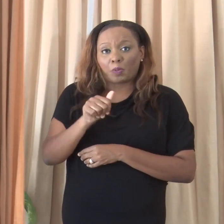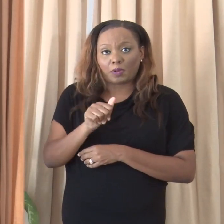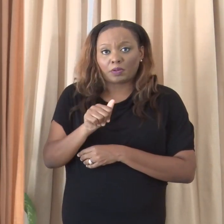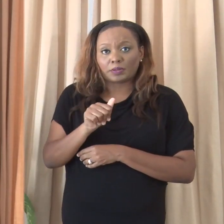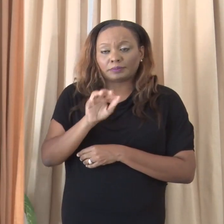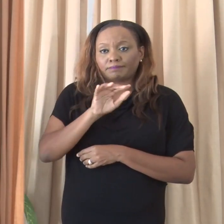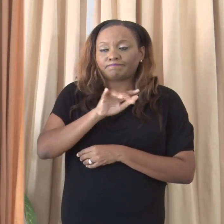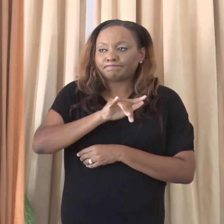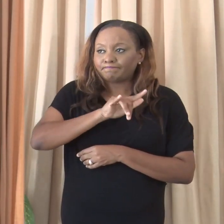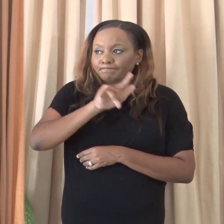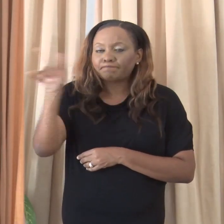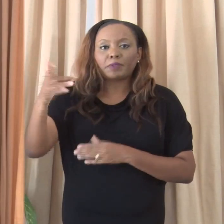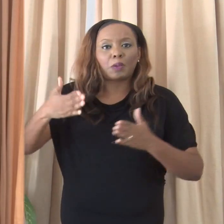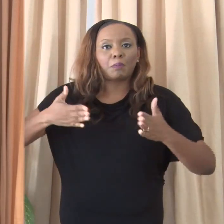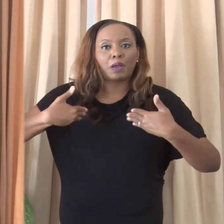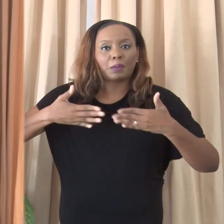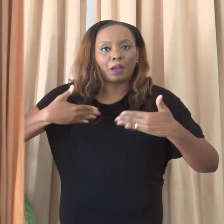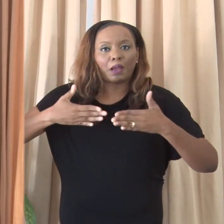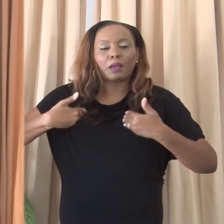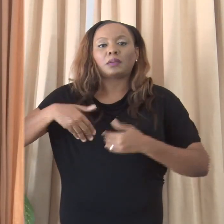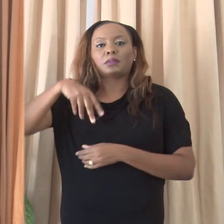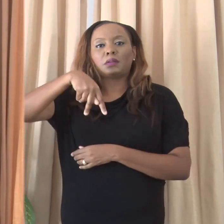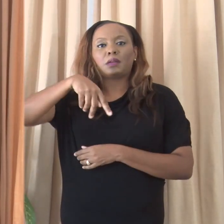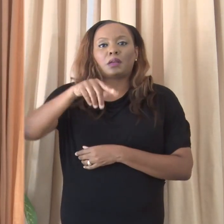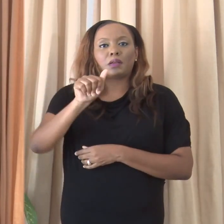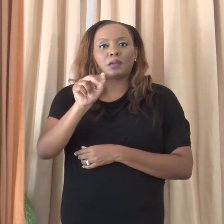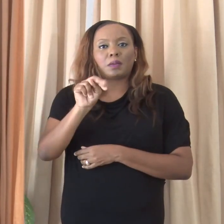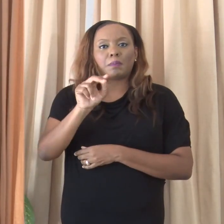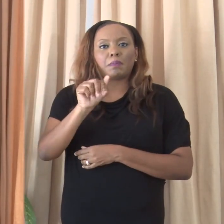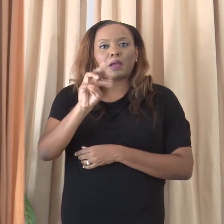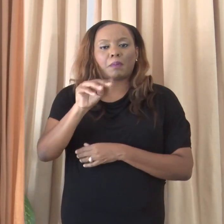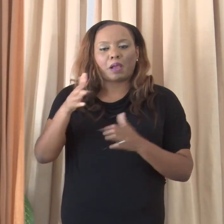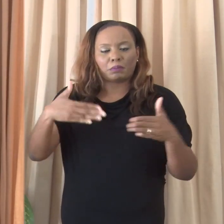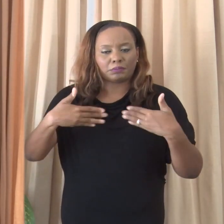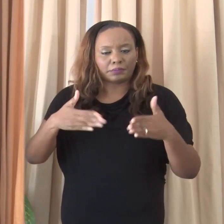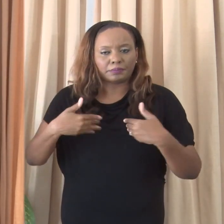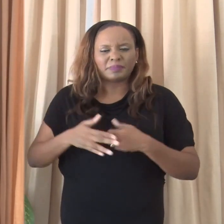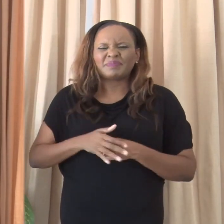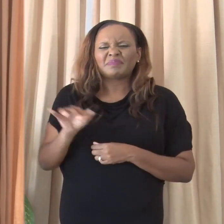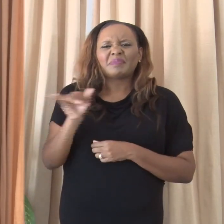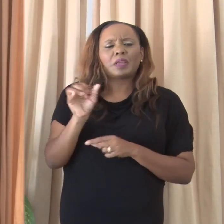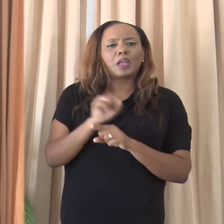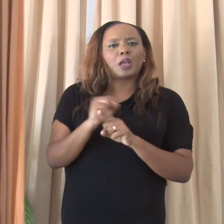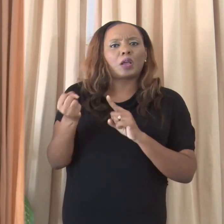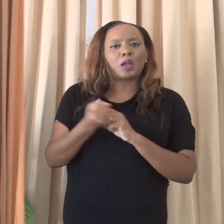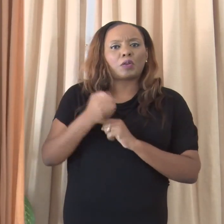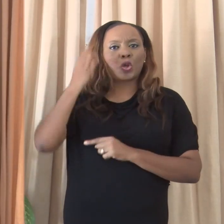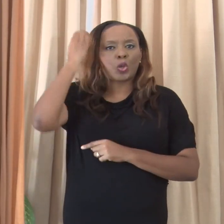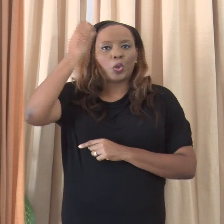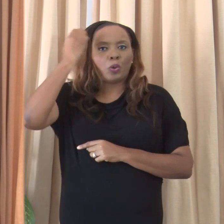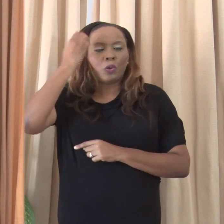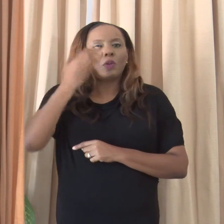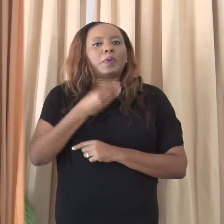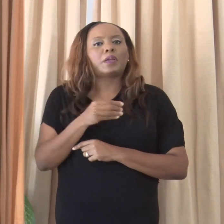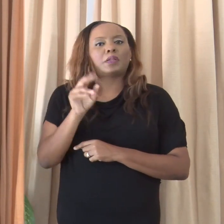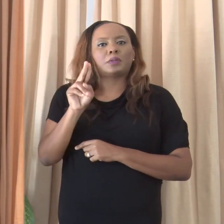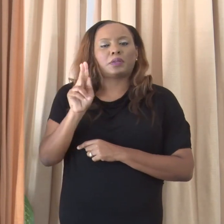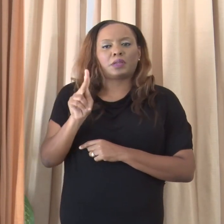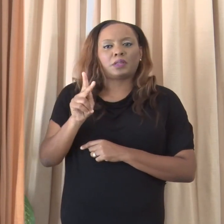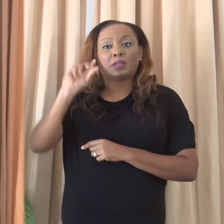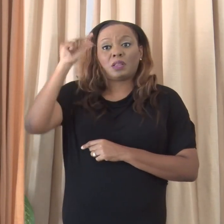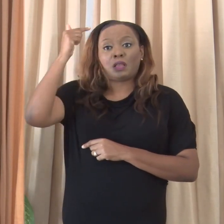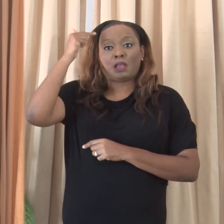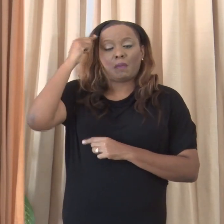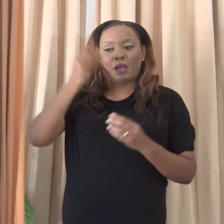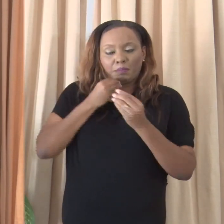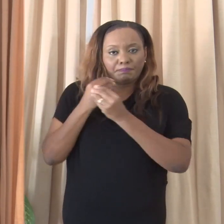The circumstances in Panama are very similar to those in the European Union and the United Kingdom, where the government has also issued a travel